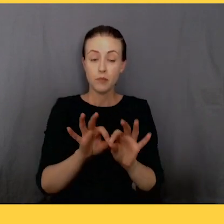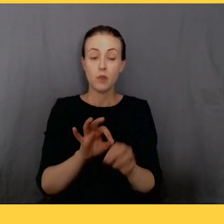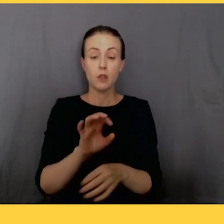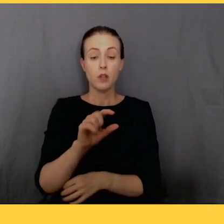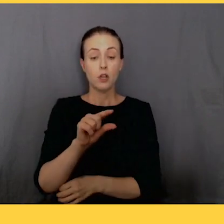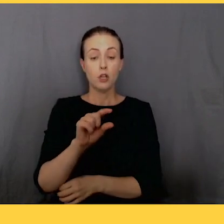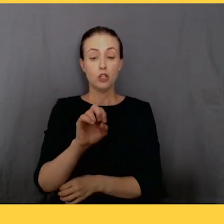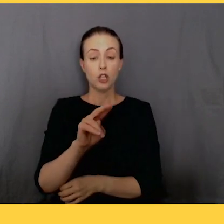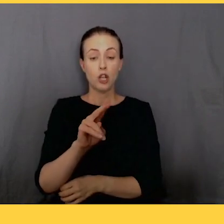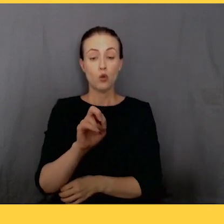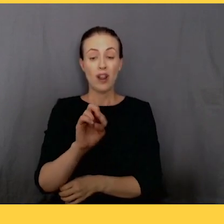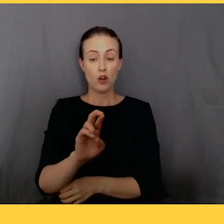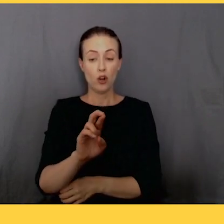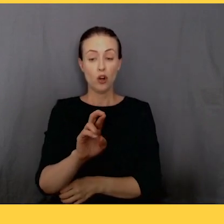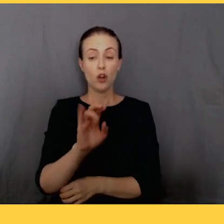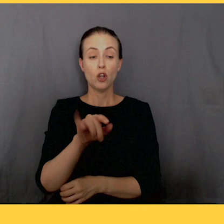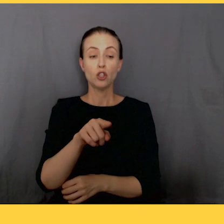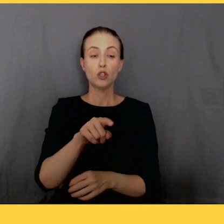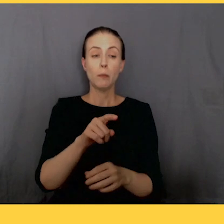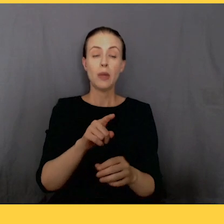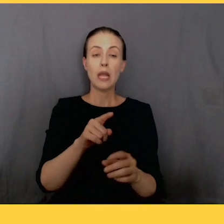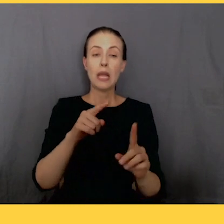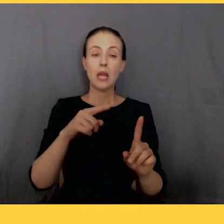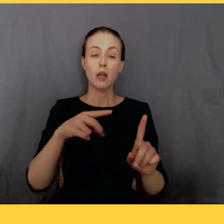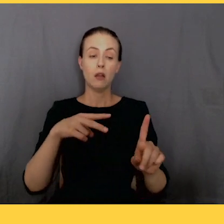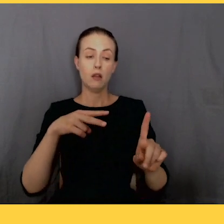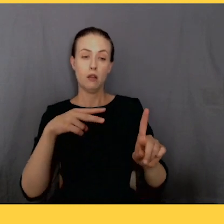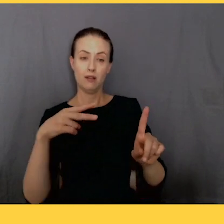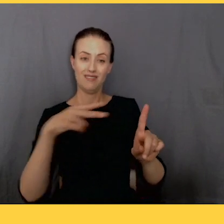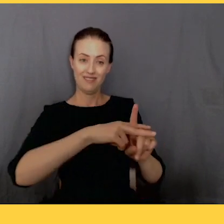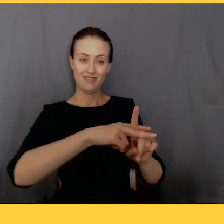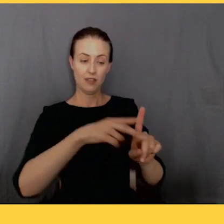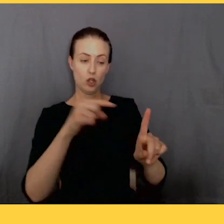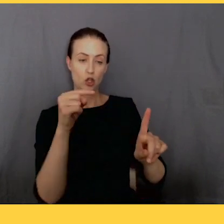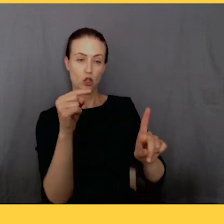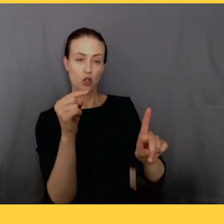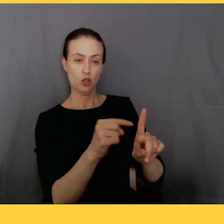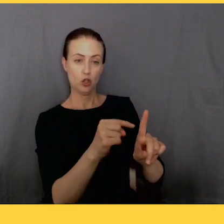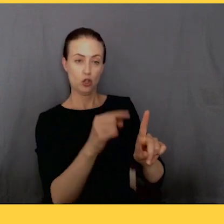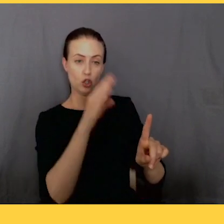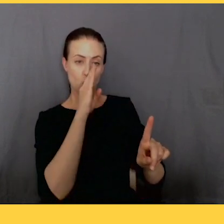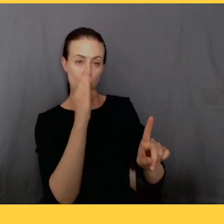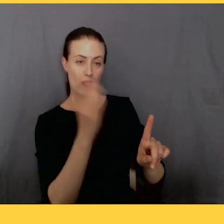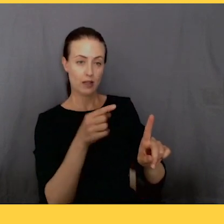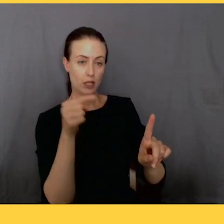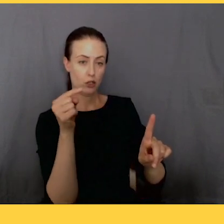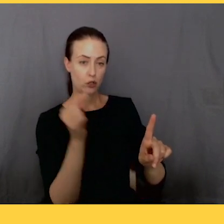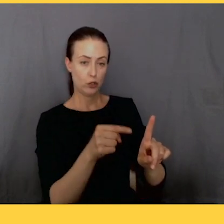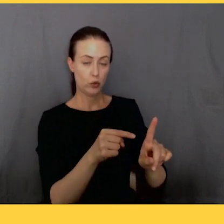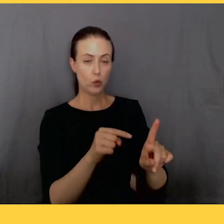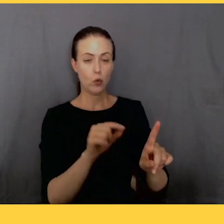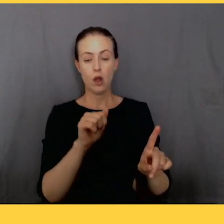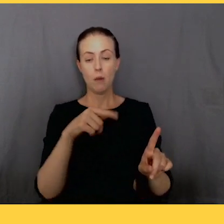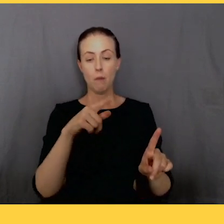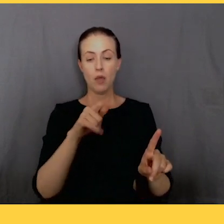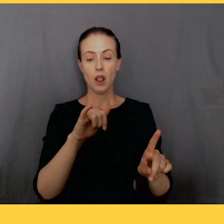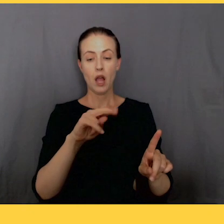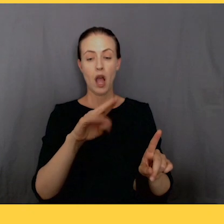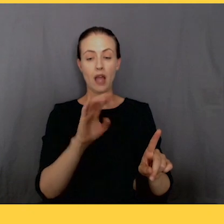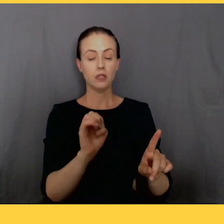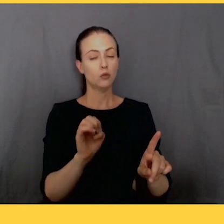are used is directly with appliances themselves. You cannot just plug a generator into the wall